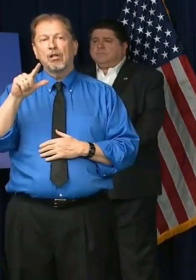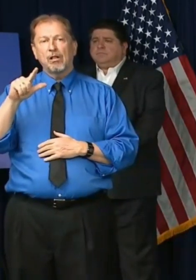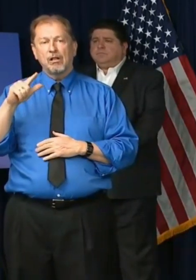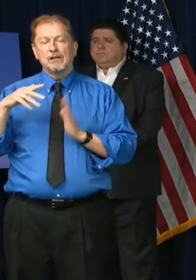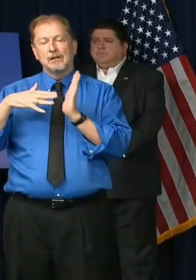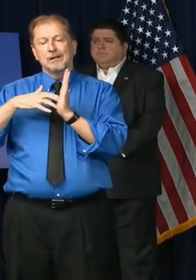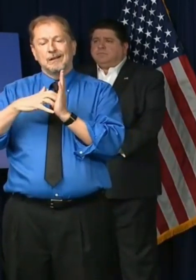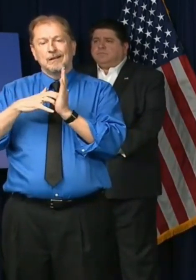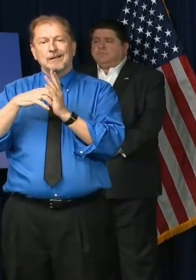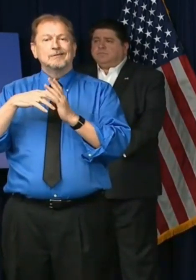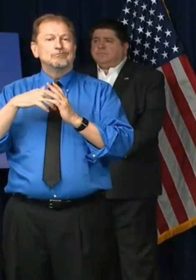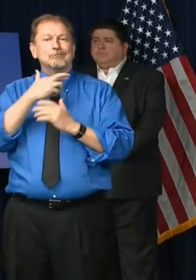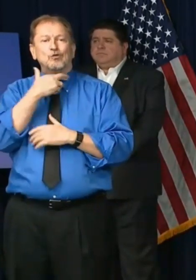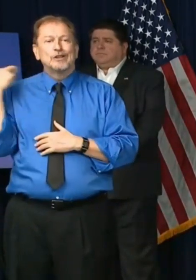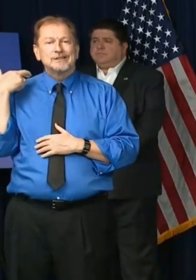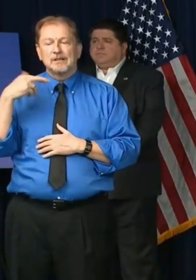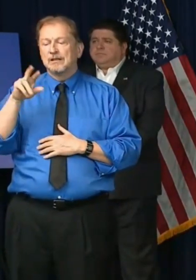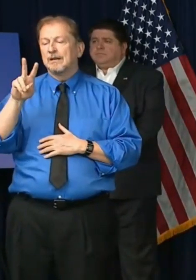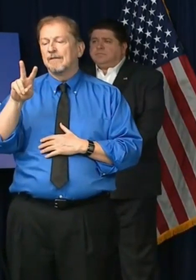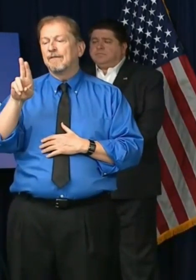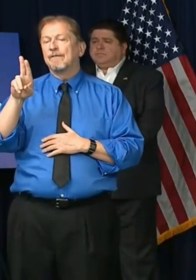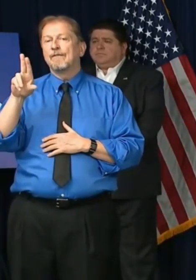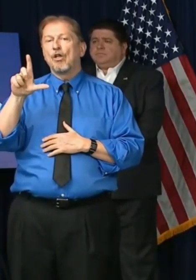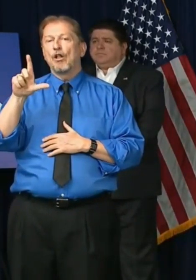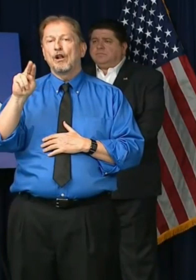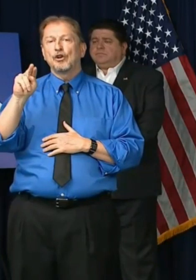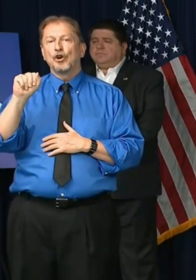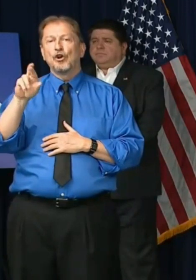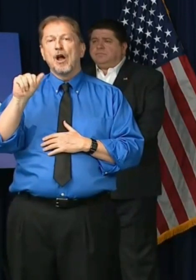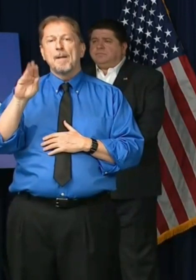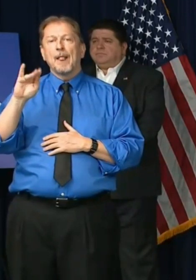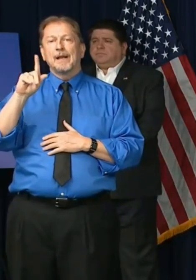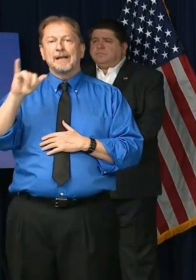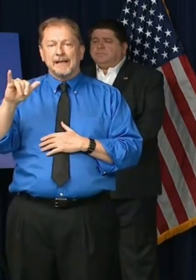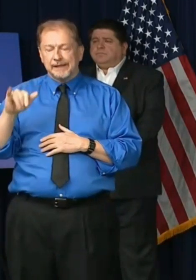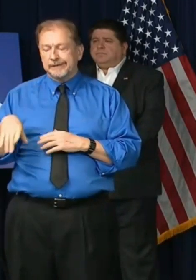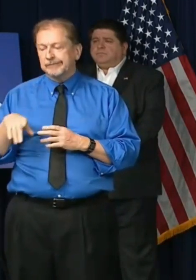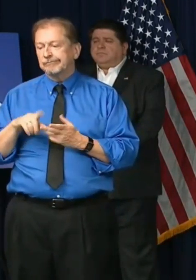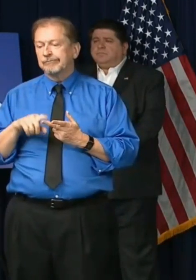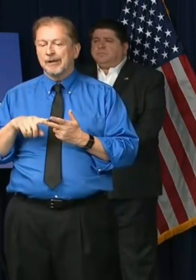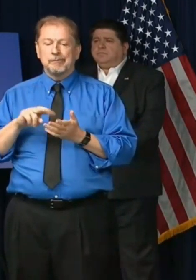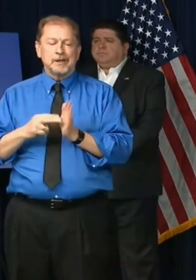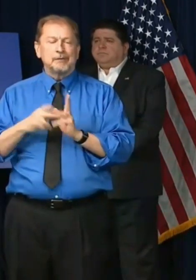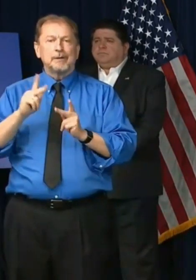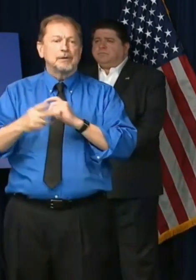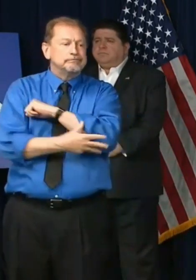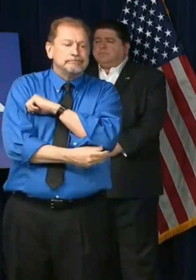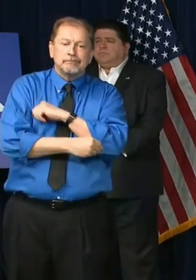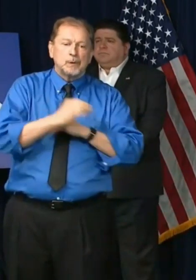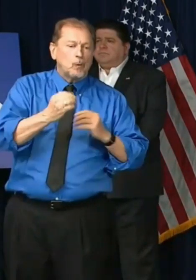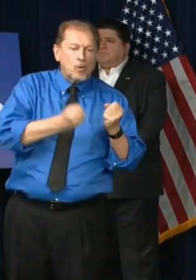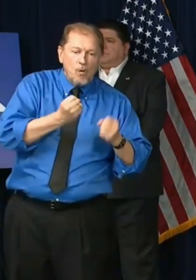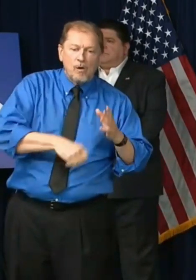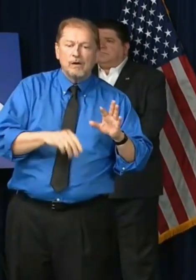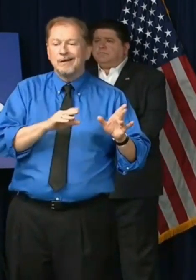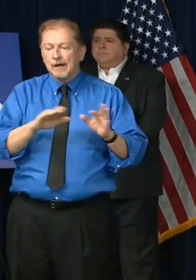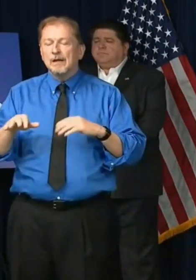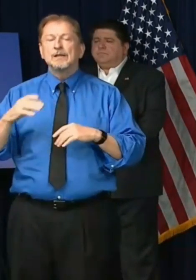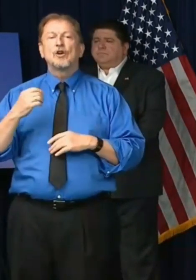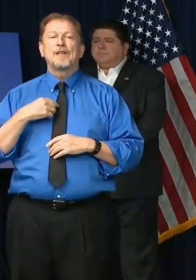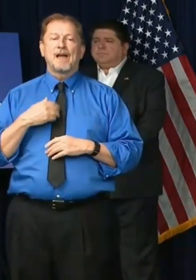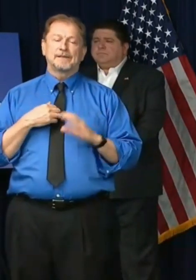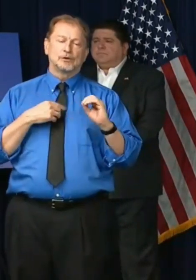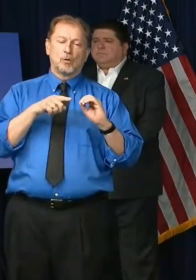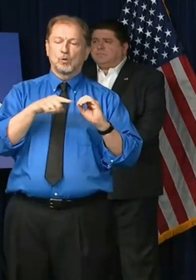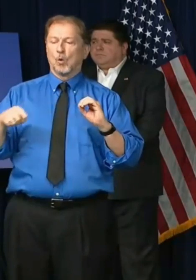socioeconomic status, minority status, whether people have a vehicle or not. Basically, it's a score from 0 to 1, or a coefficient, with, if